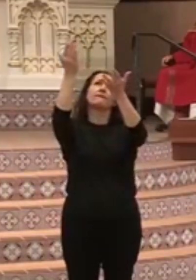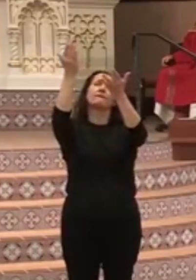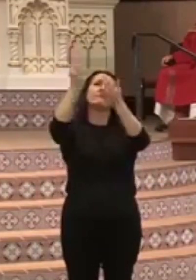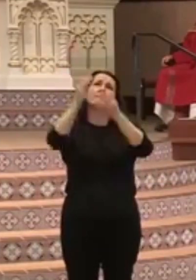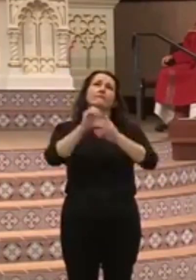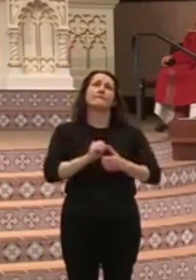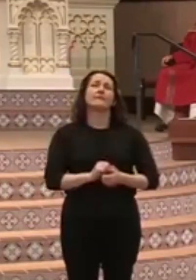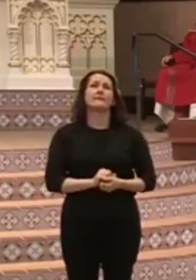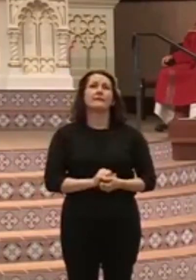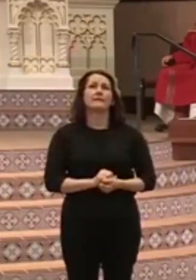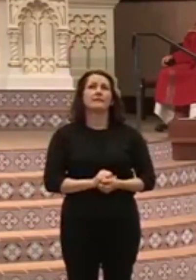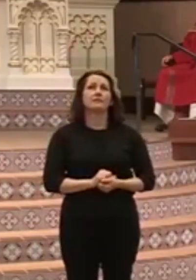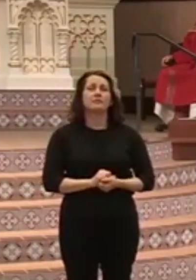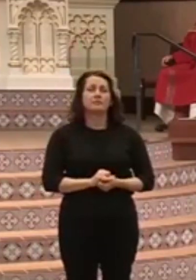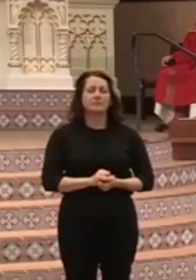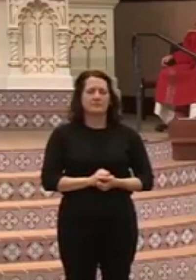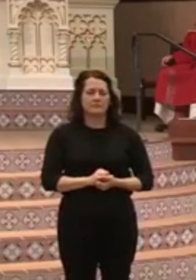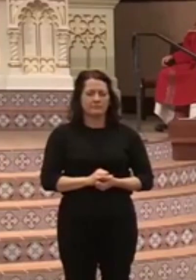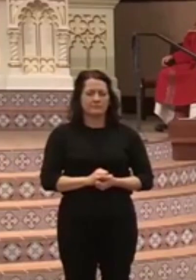spirit.